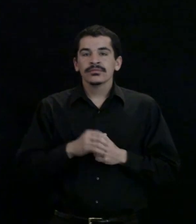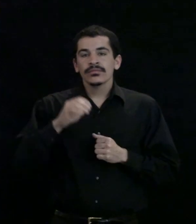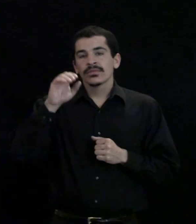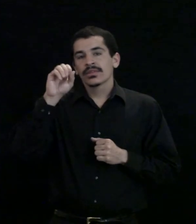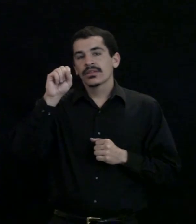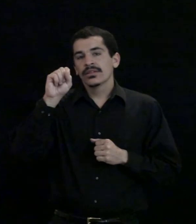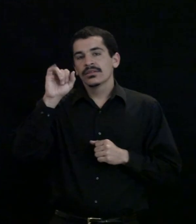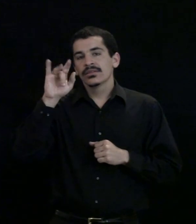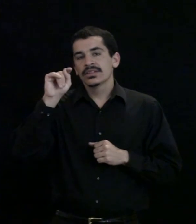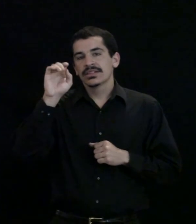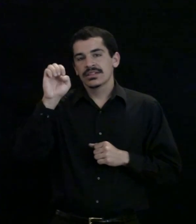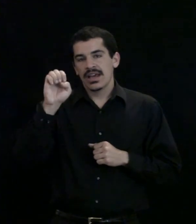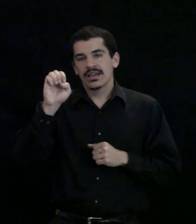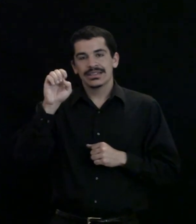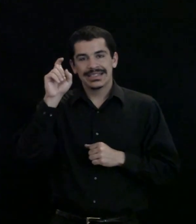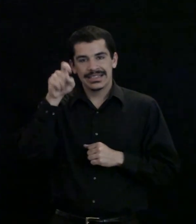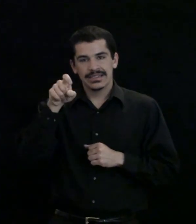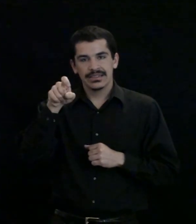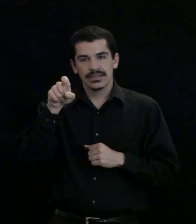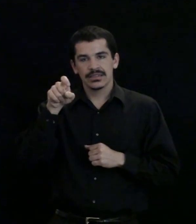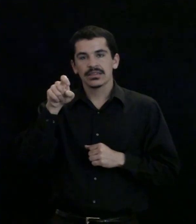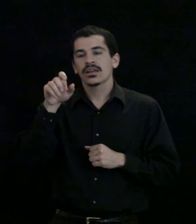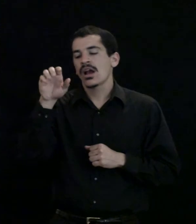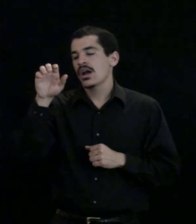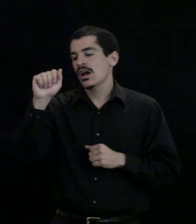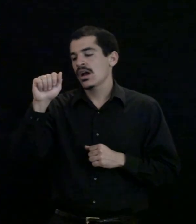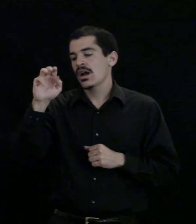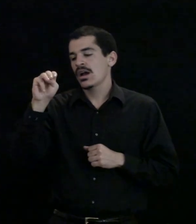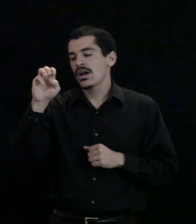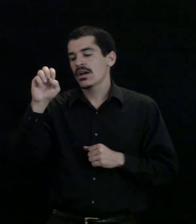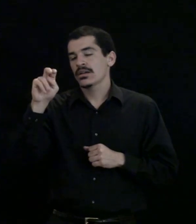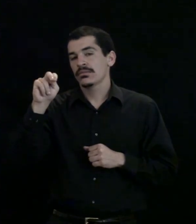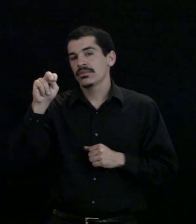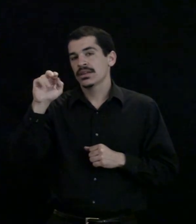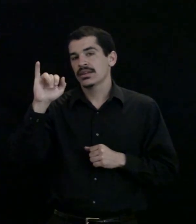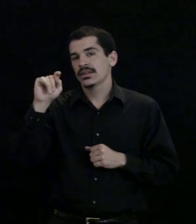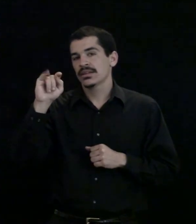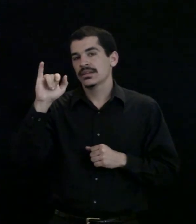Site needs amenities.